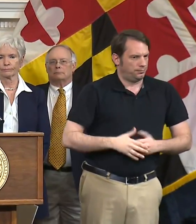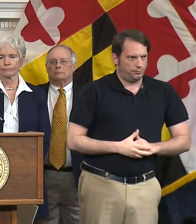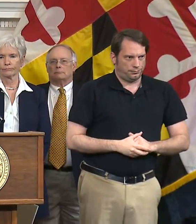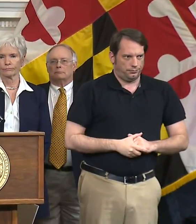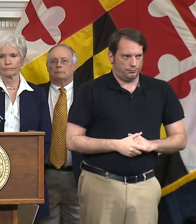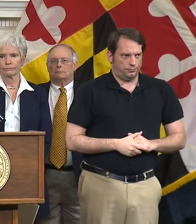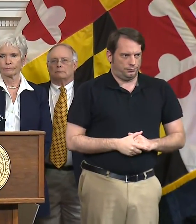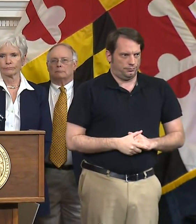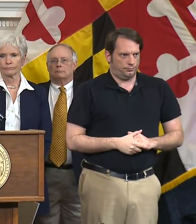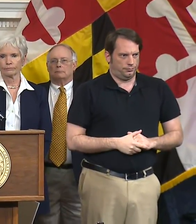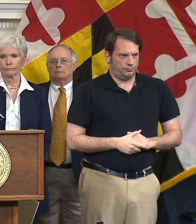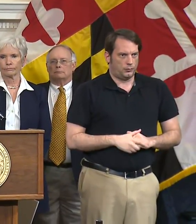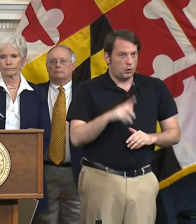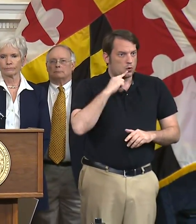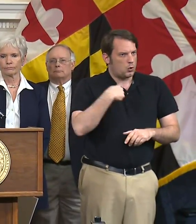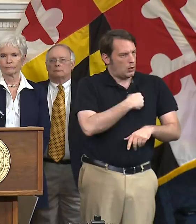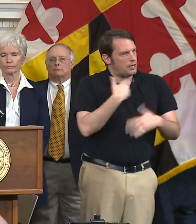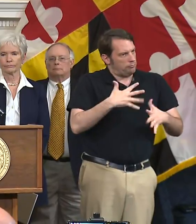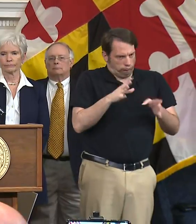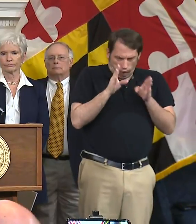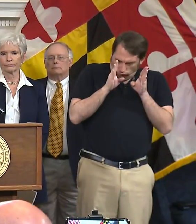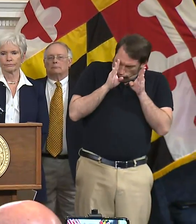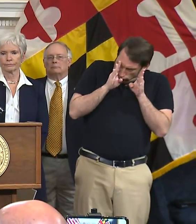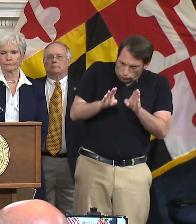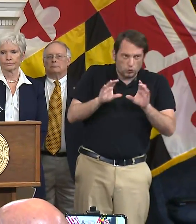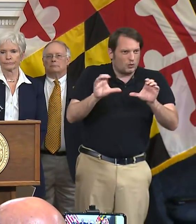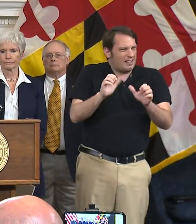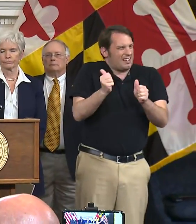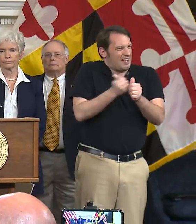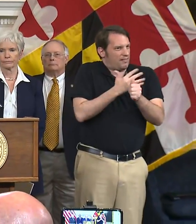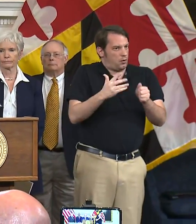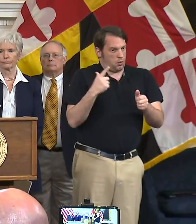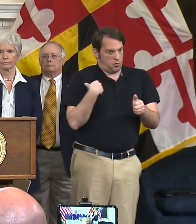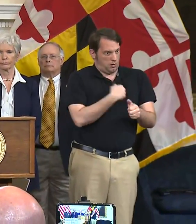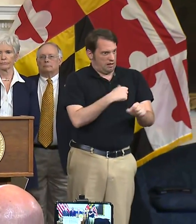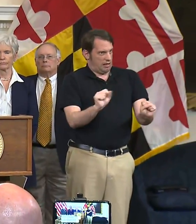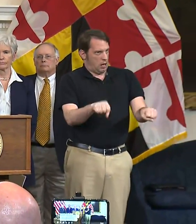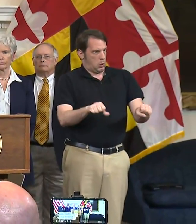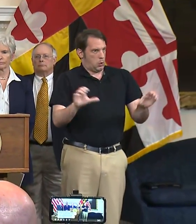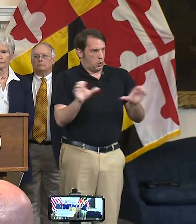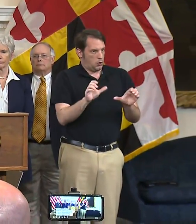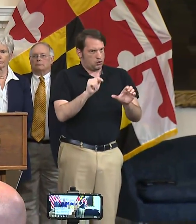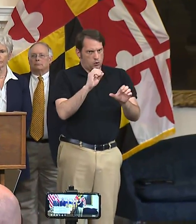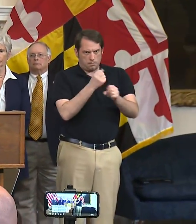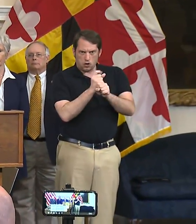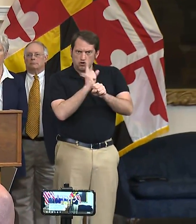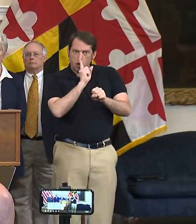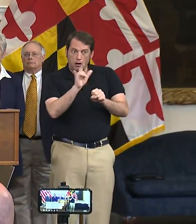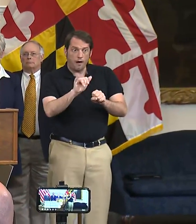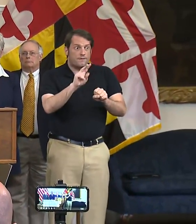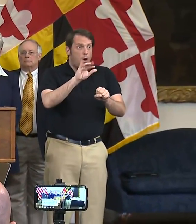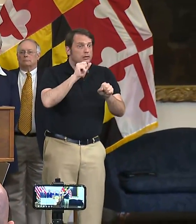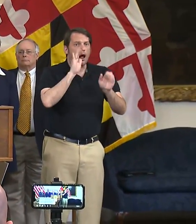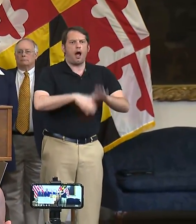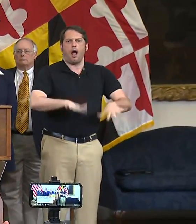to contain this virus and to limit its spread in our state. This is